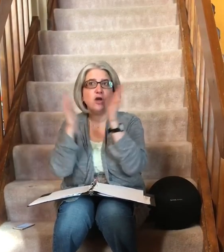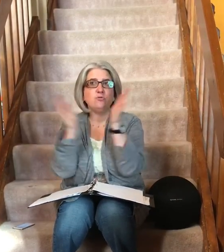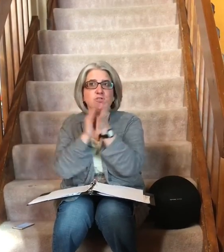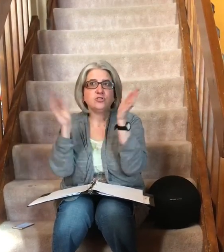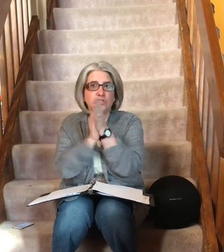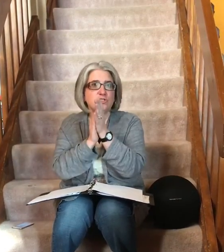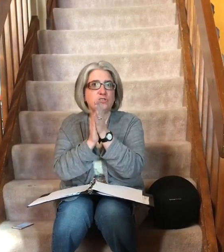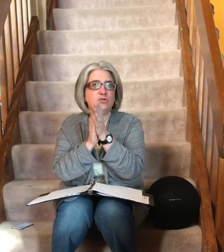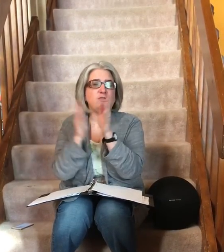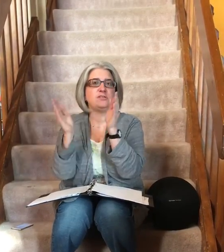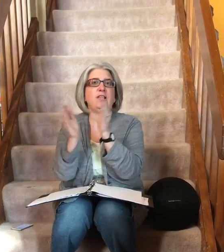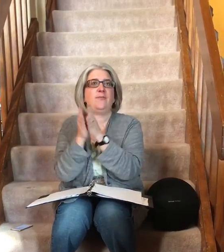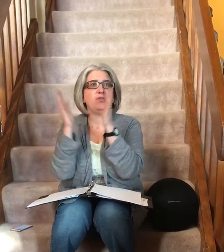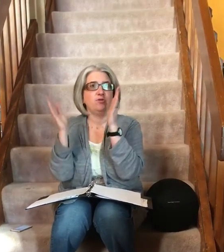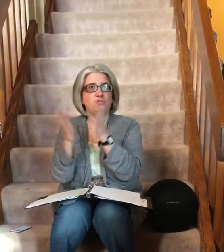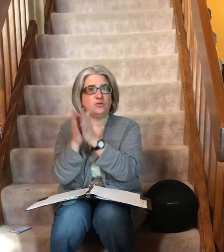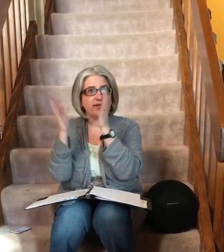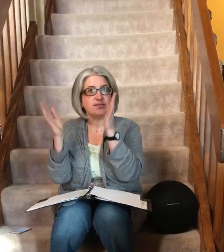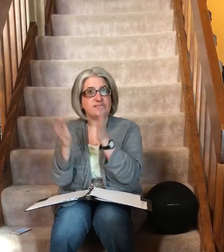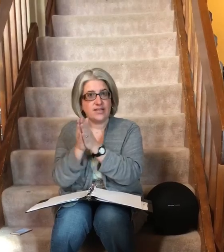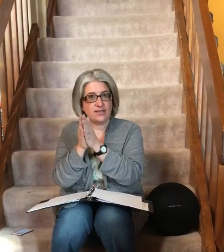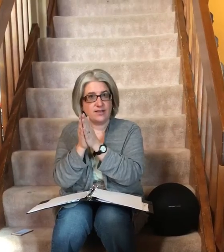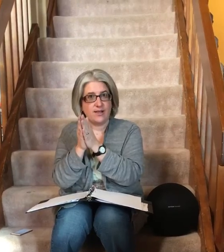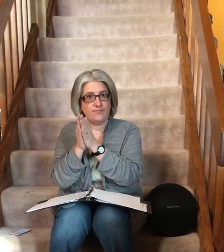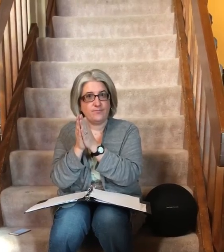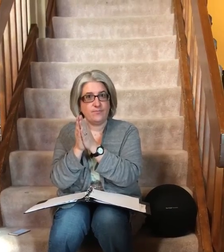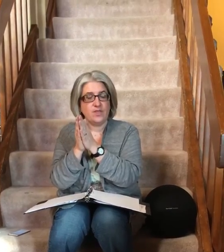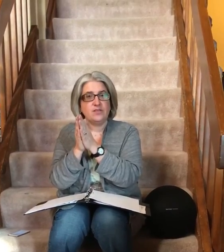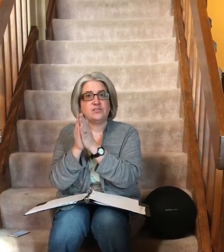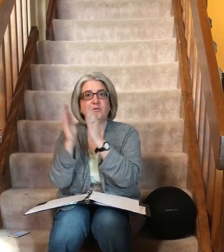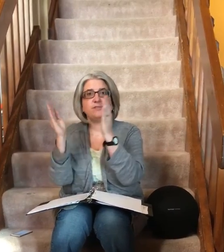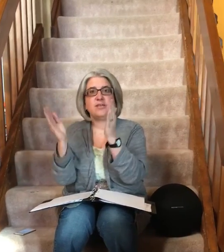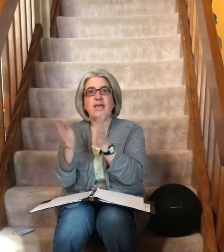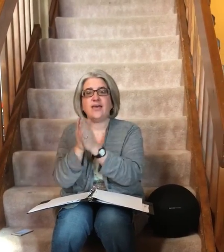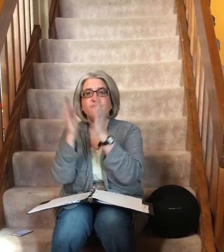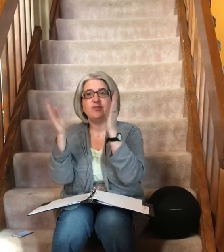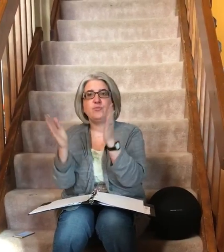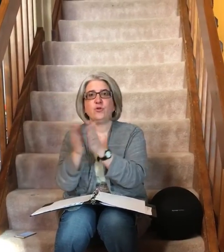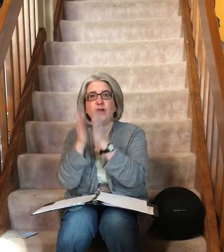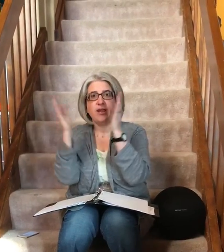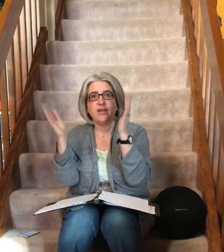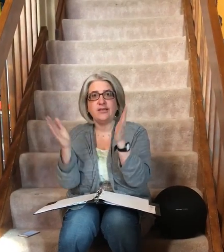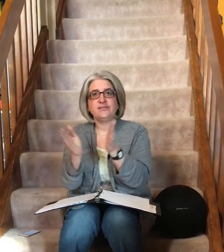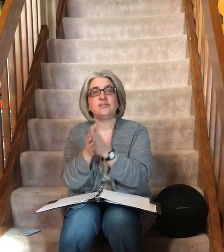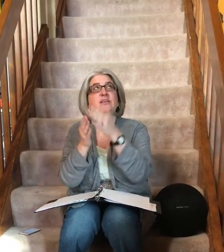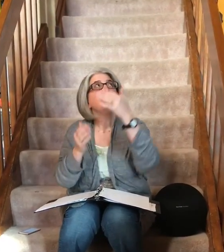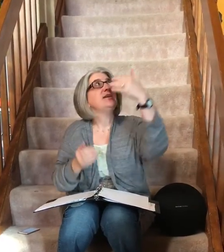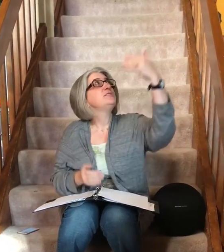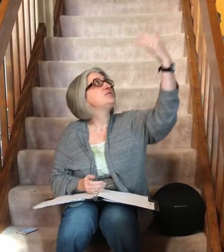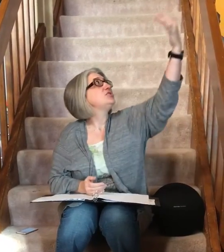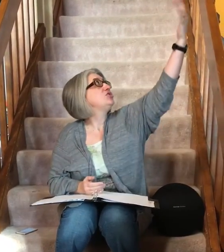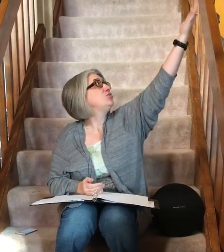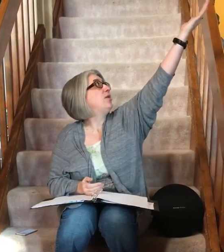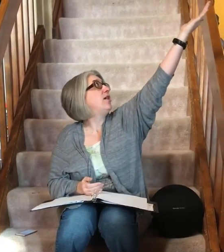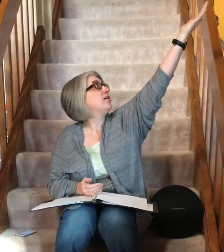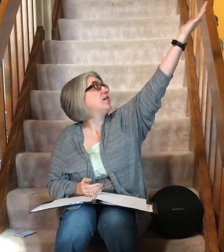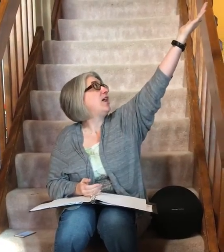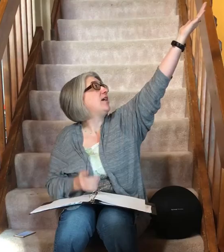Don't do this clap, though. Do like a silent clap. So it's every praise is to our God.